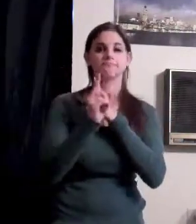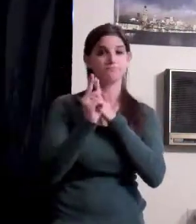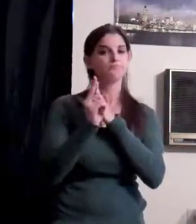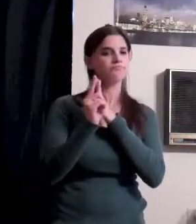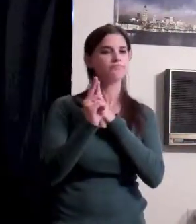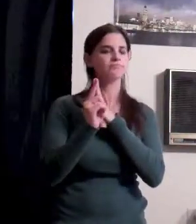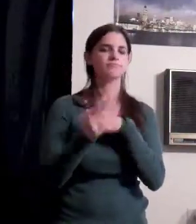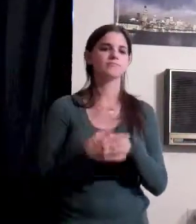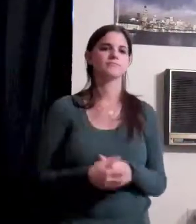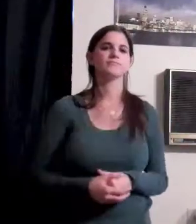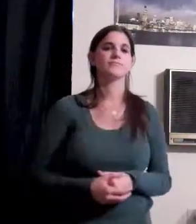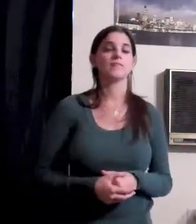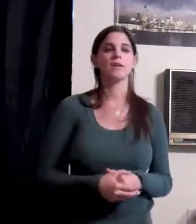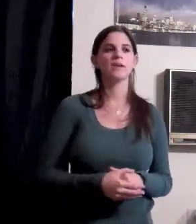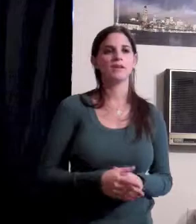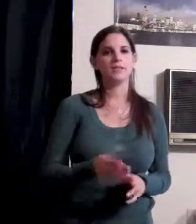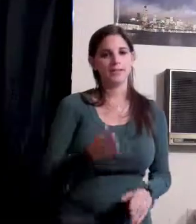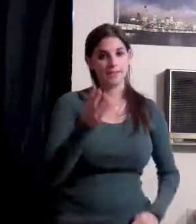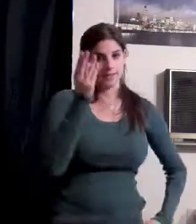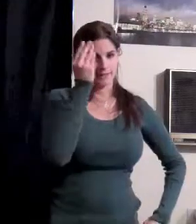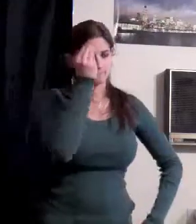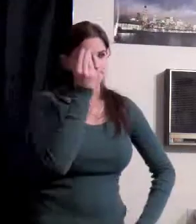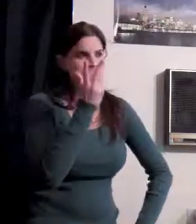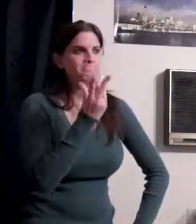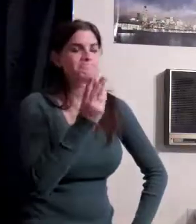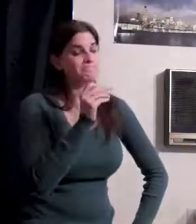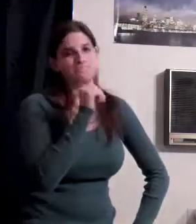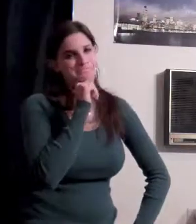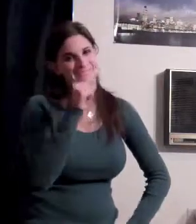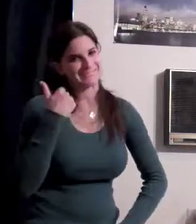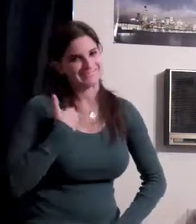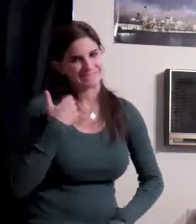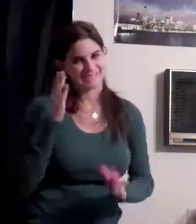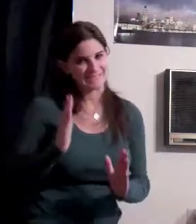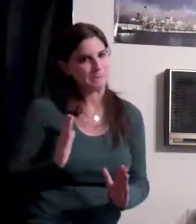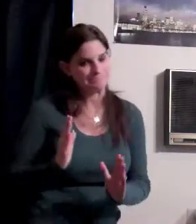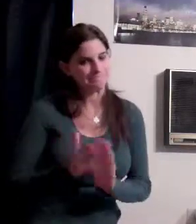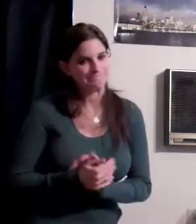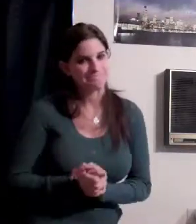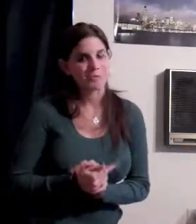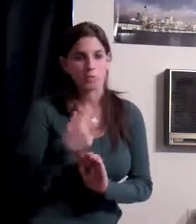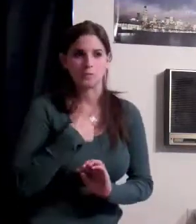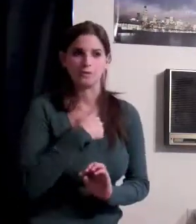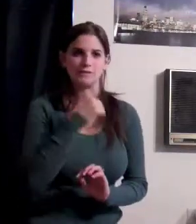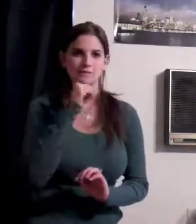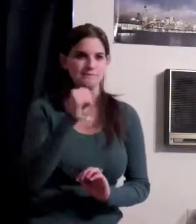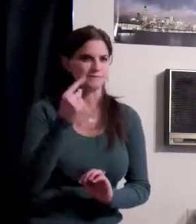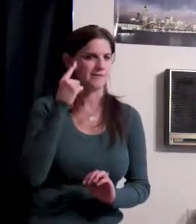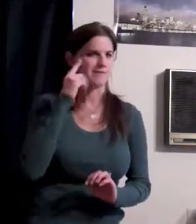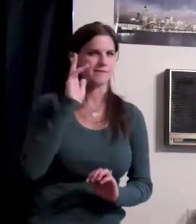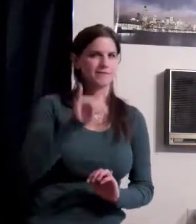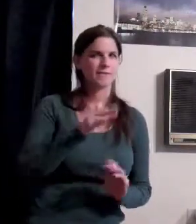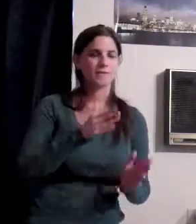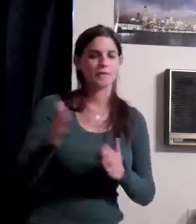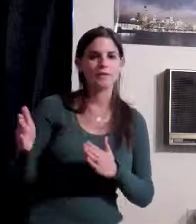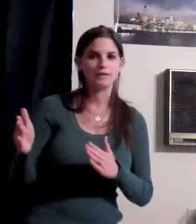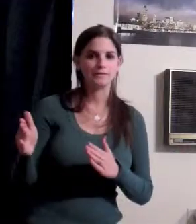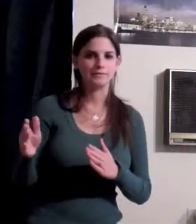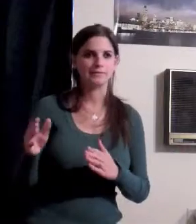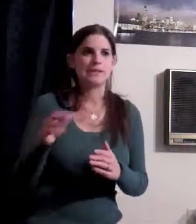Can I tell you how un-Canadian that is? We do not think that way. We don't talk about it. It's not even a consideration. In